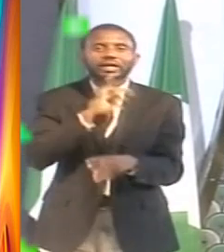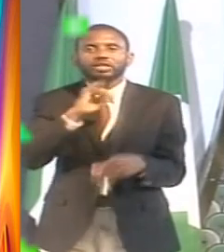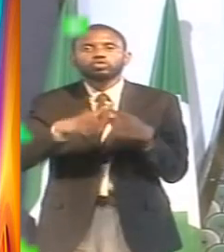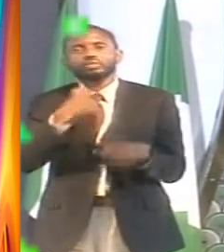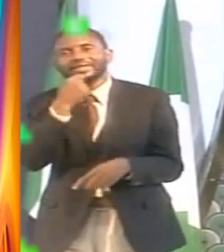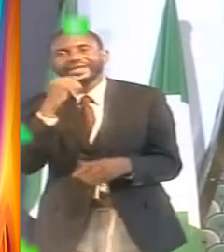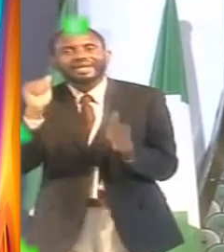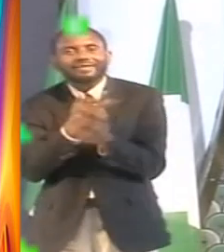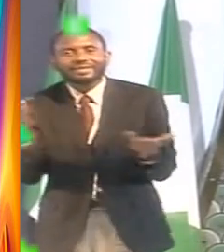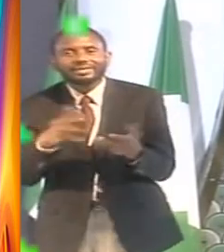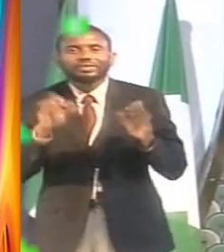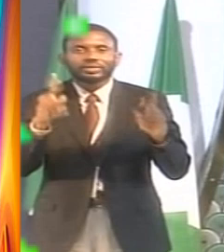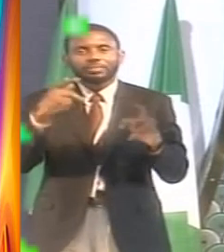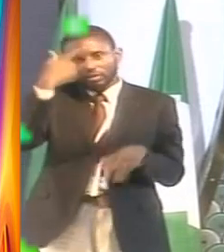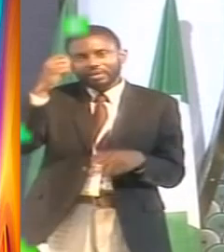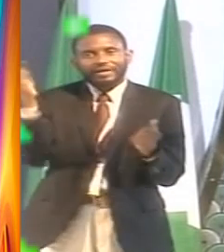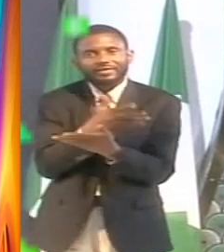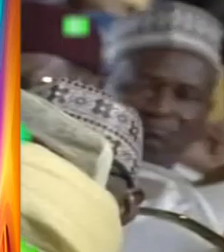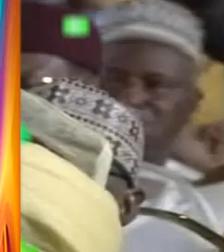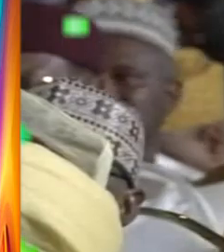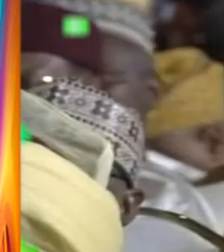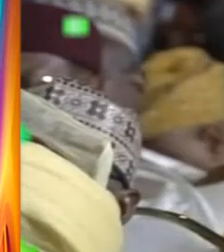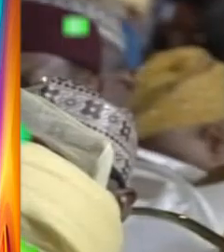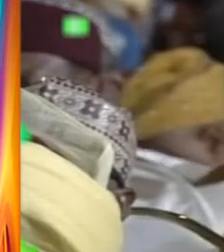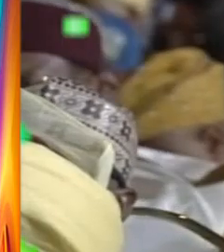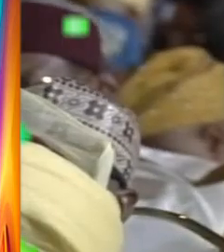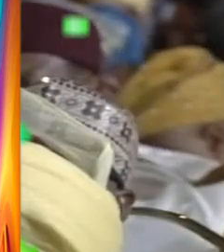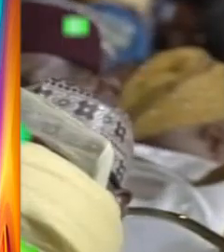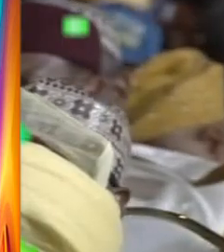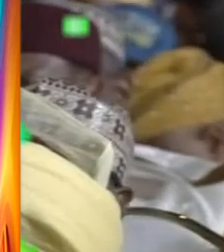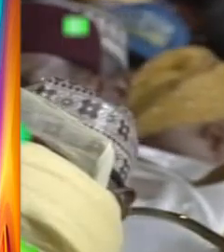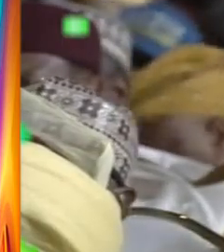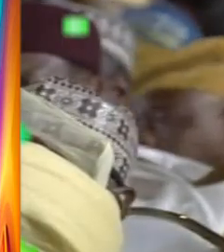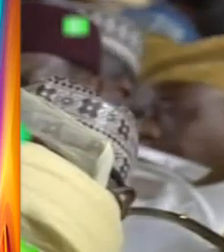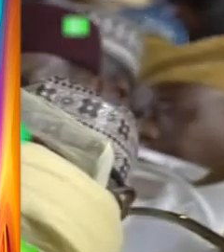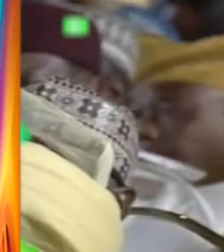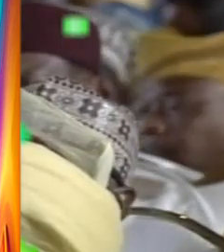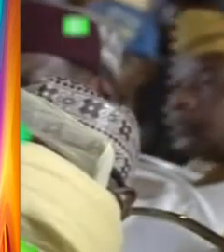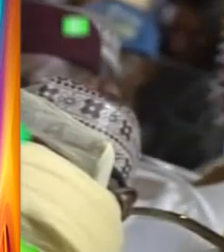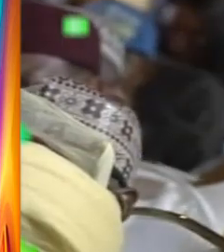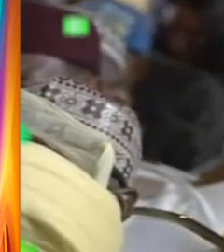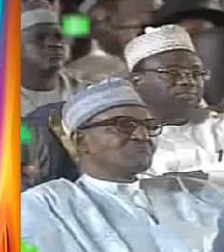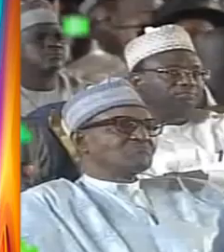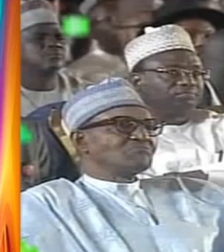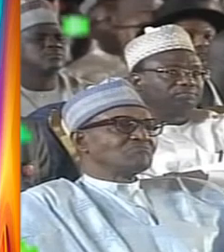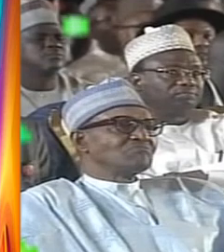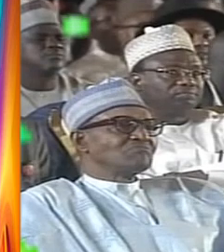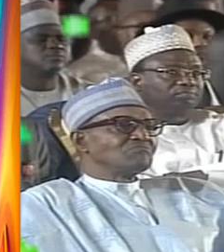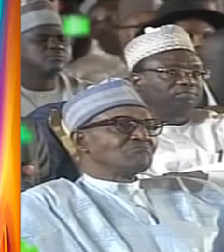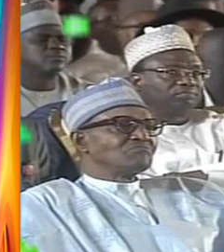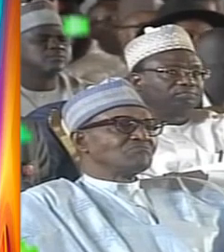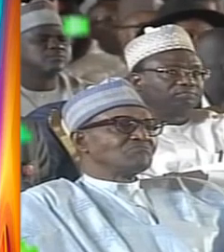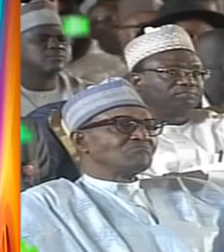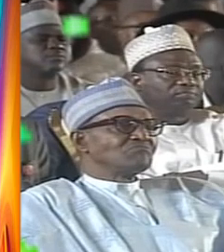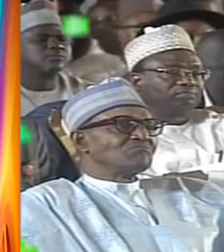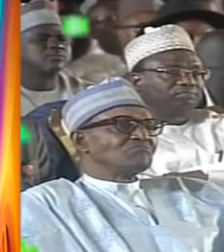is okay, because everything is not okay. We have so many of our citizens who have lost their lives. We have so many of our citizens